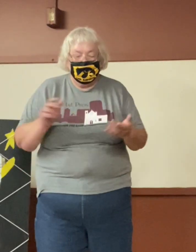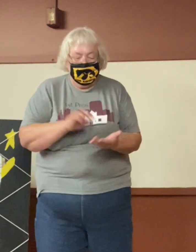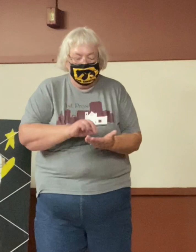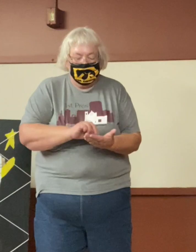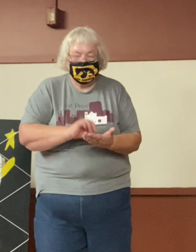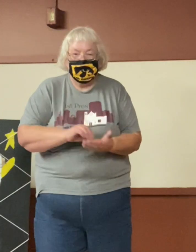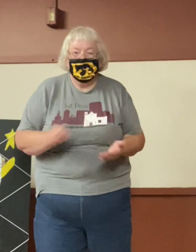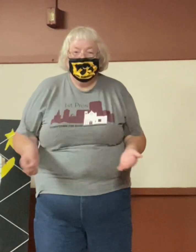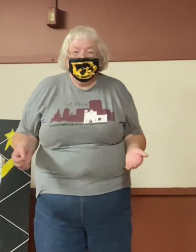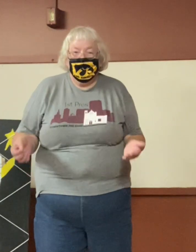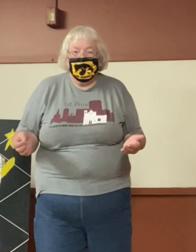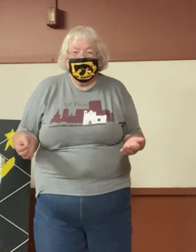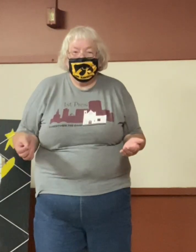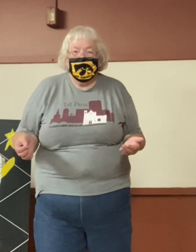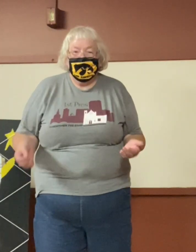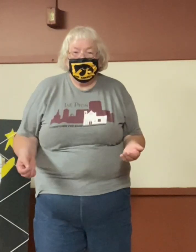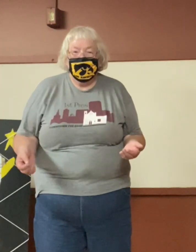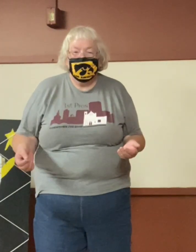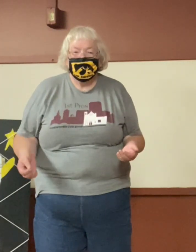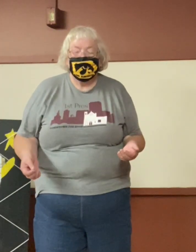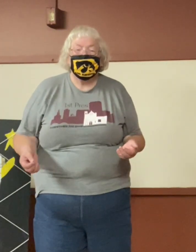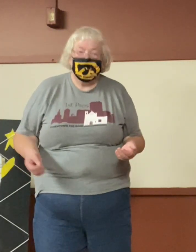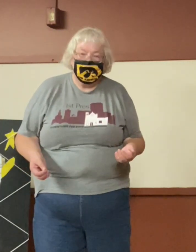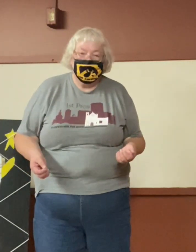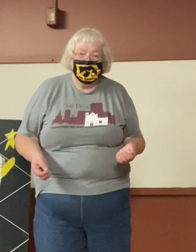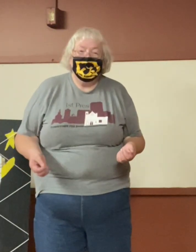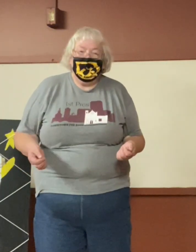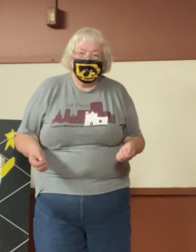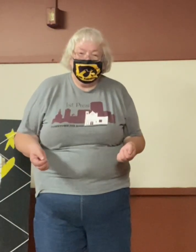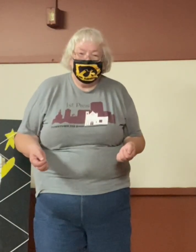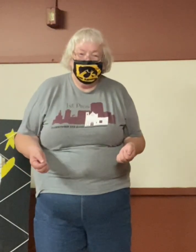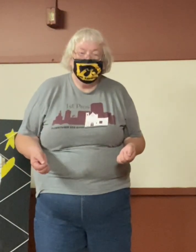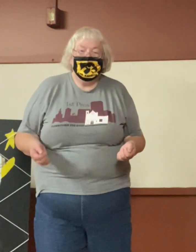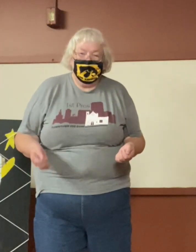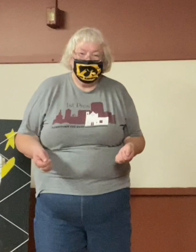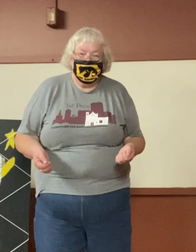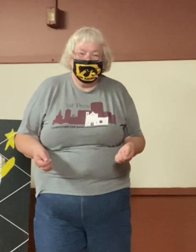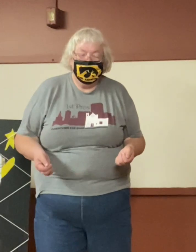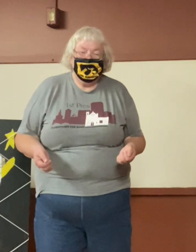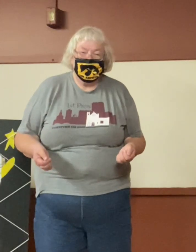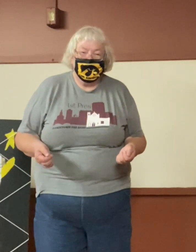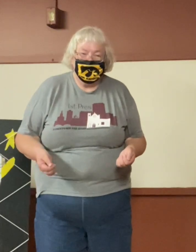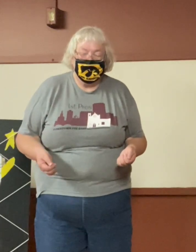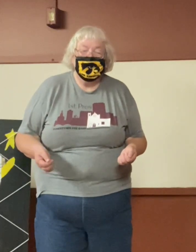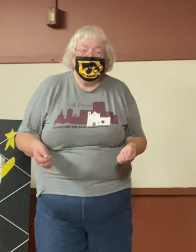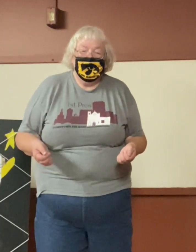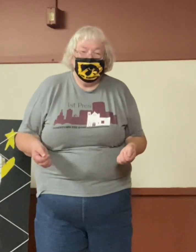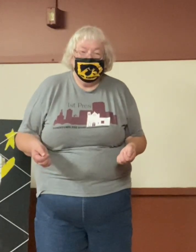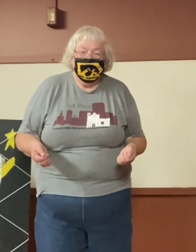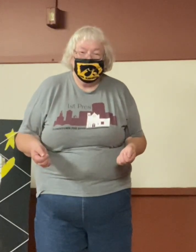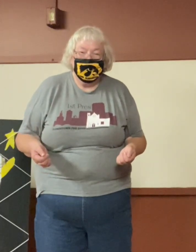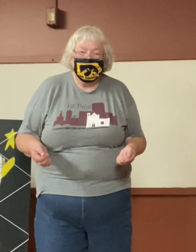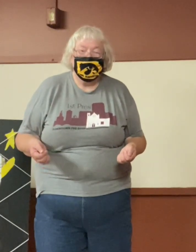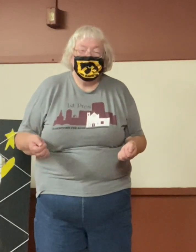rain and the apple seed. The Lord's been good to me. Amen, amen, amen, amen,